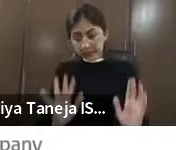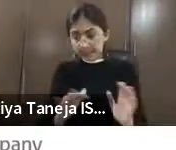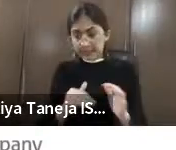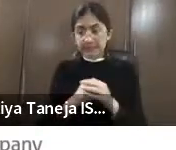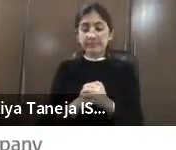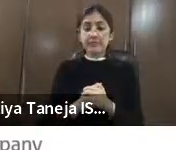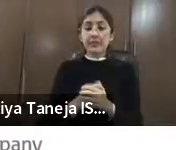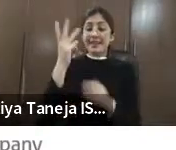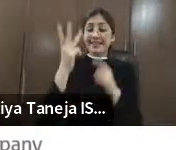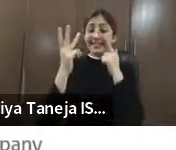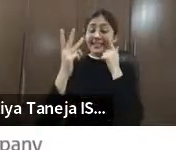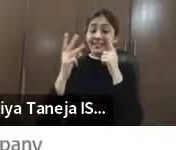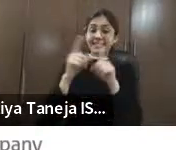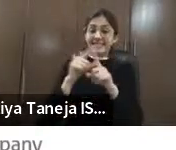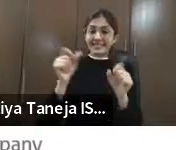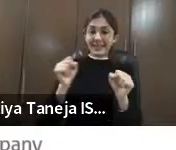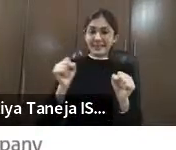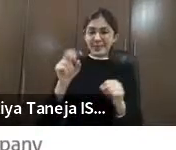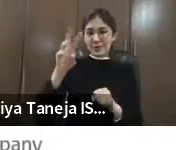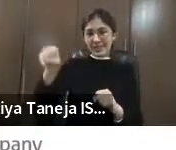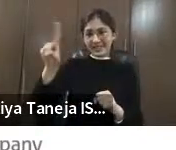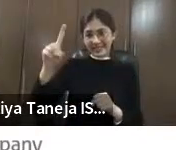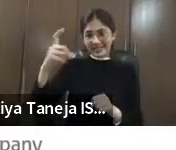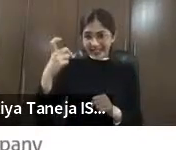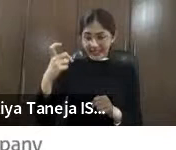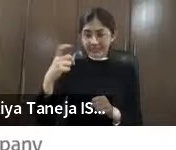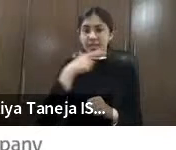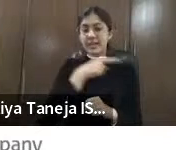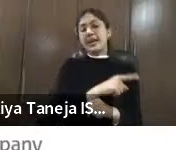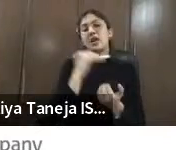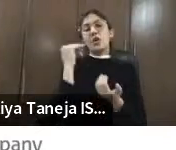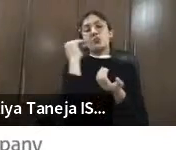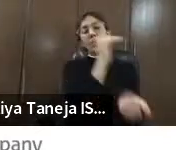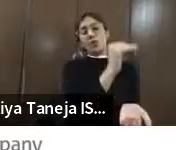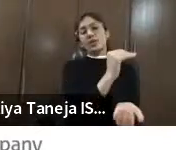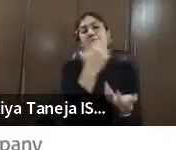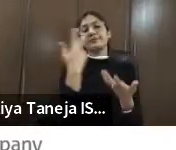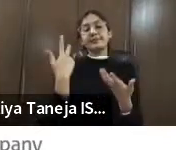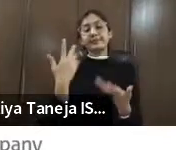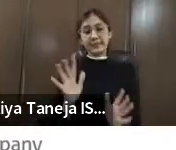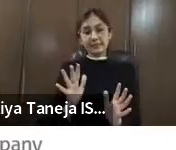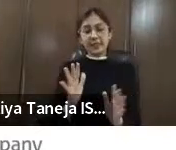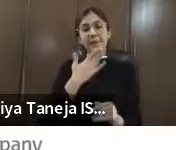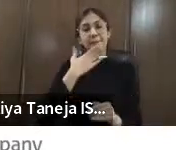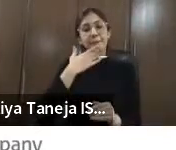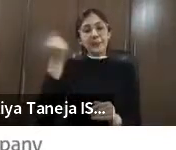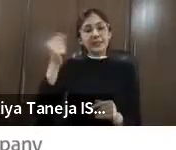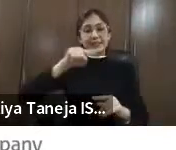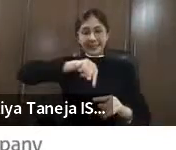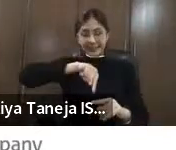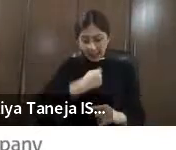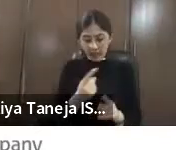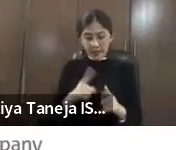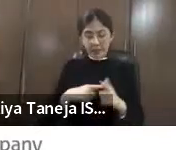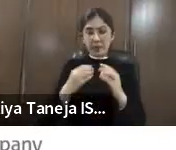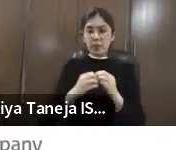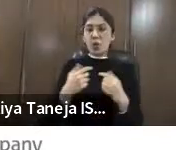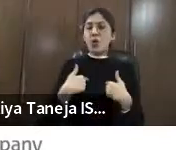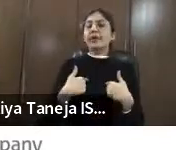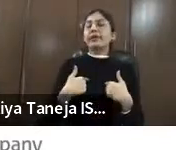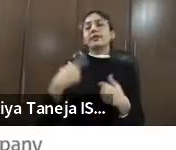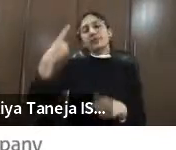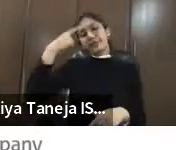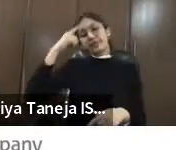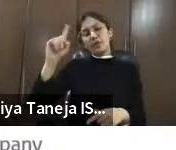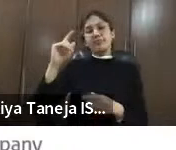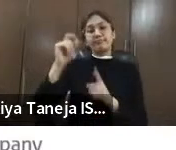the International Day of Persons with Disability, she was awarded Best Self-Employed with Disabilities by the